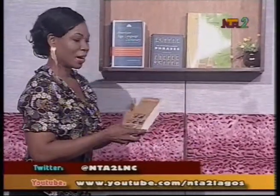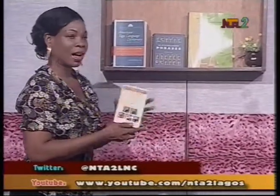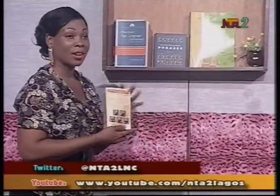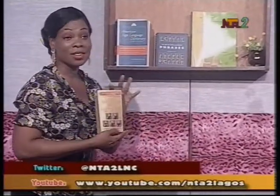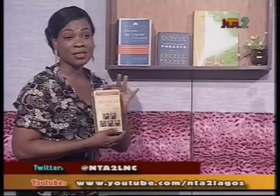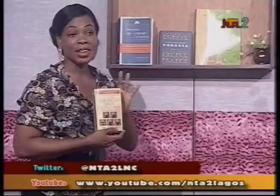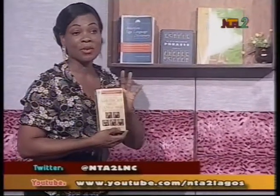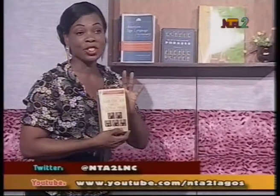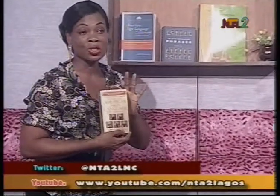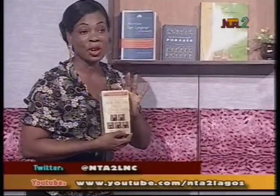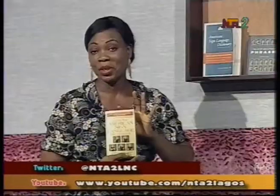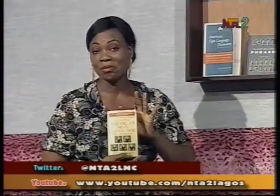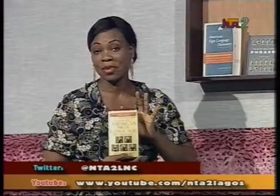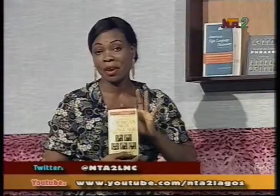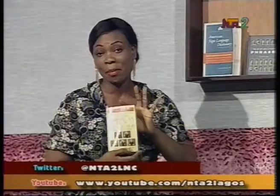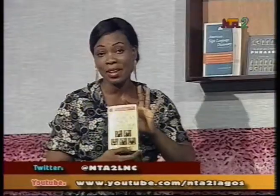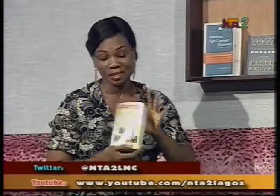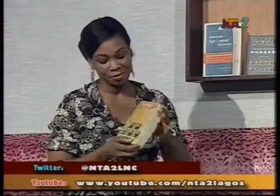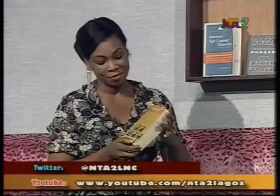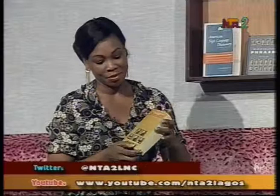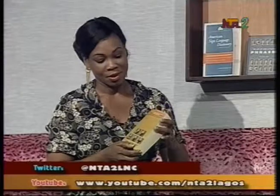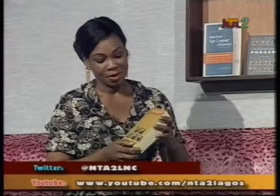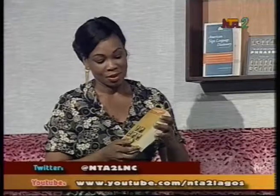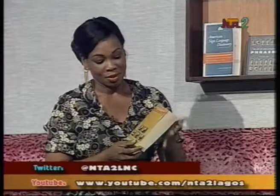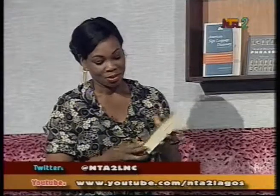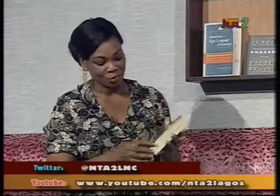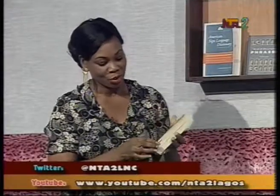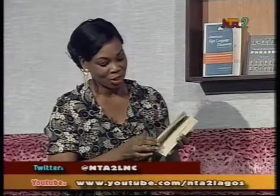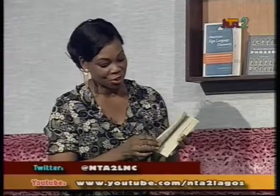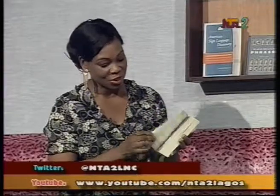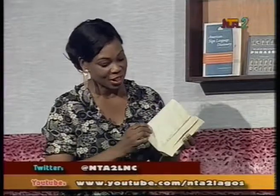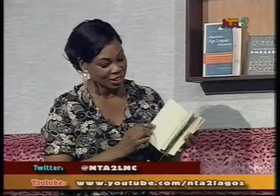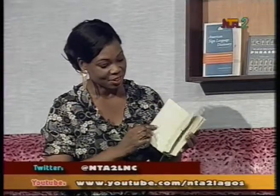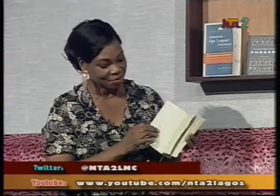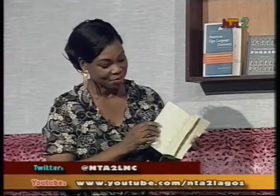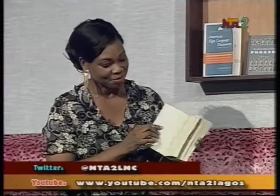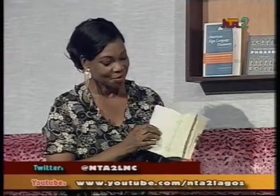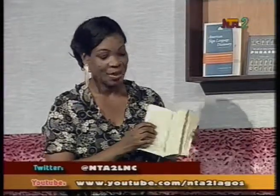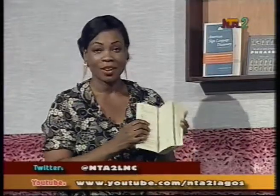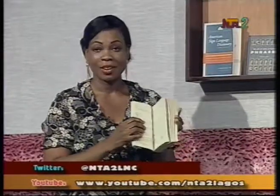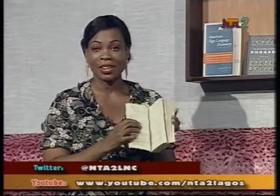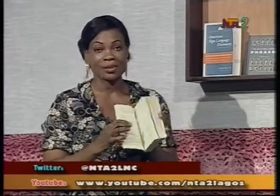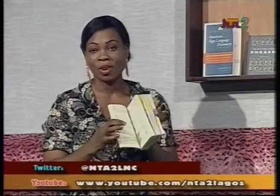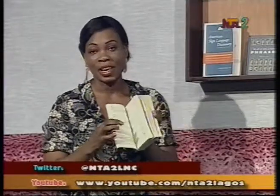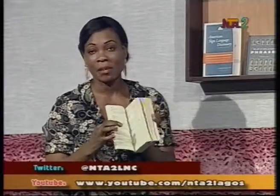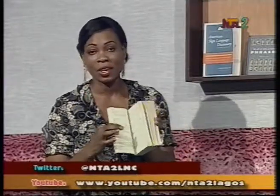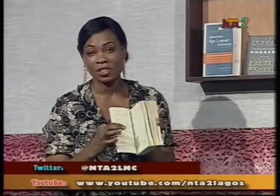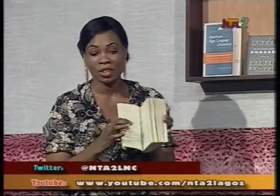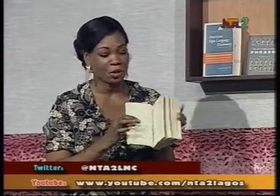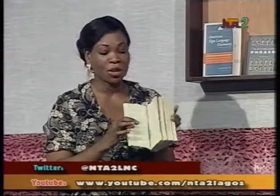Another sign language dictionary, compact, fully illustrated. Okay, this is more like a pocket dictionary. You can go